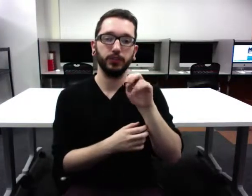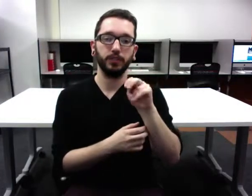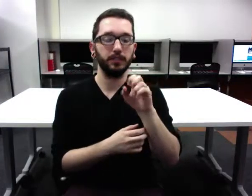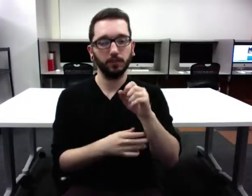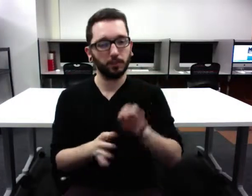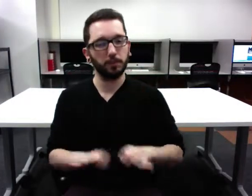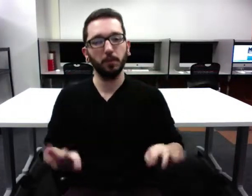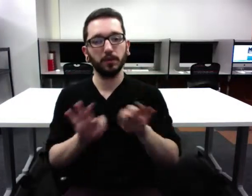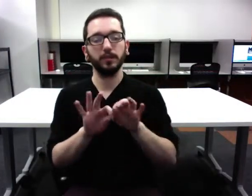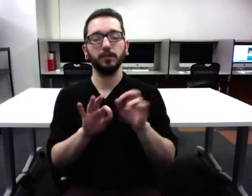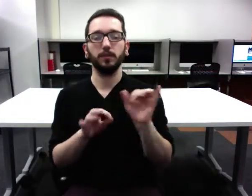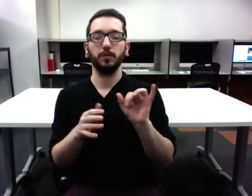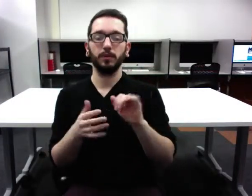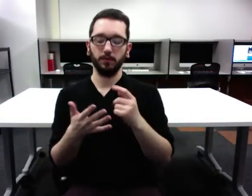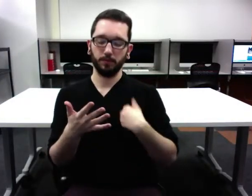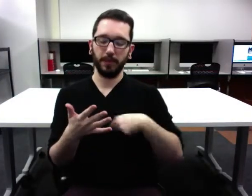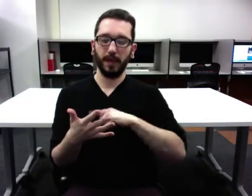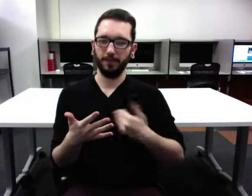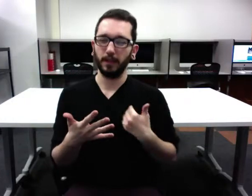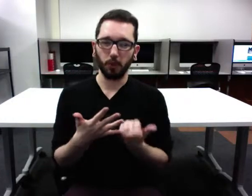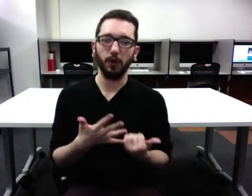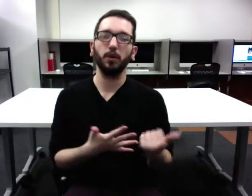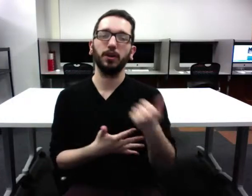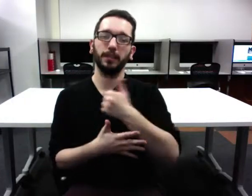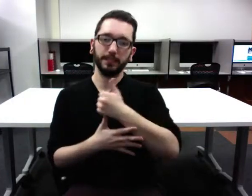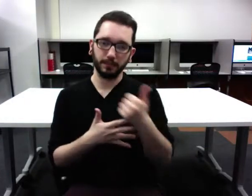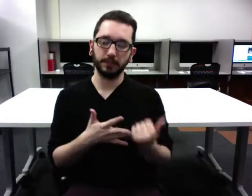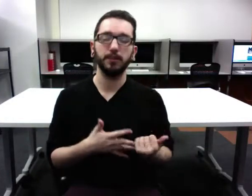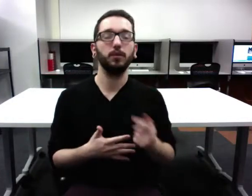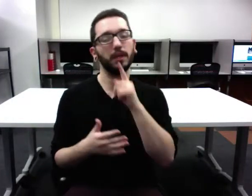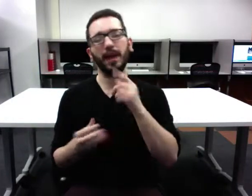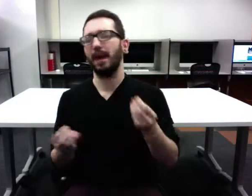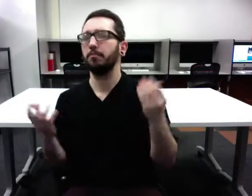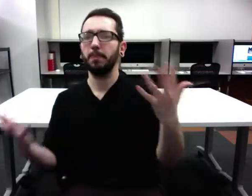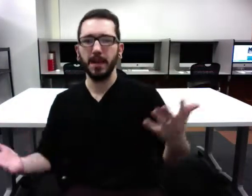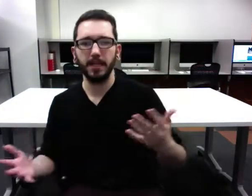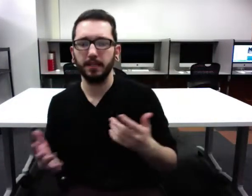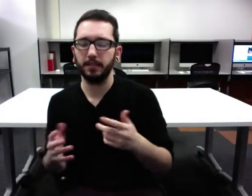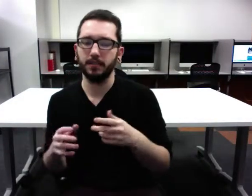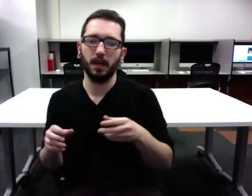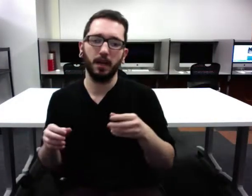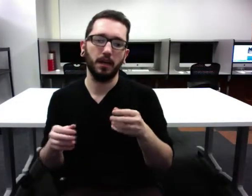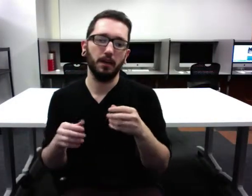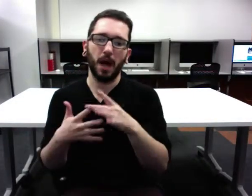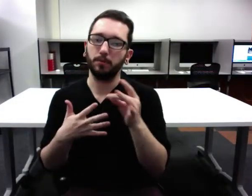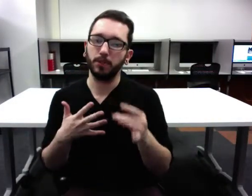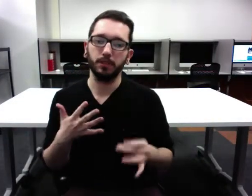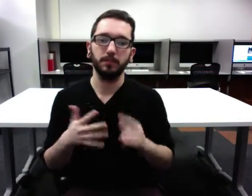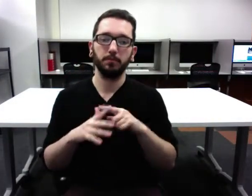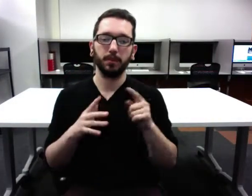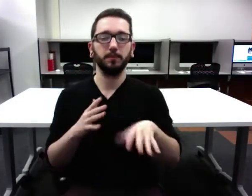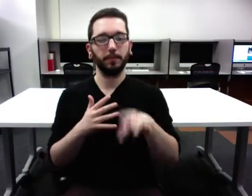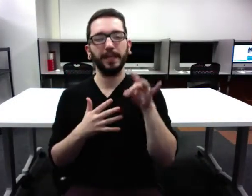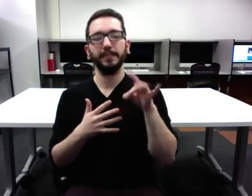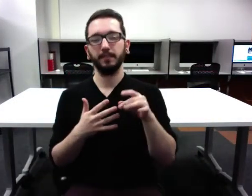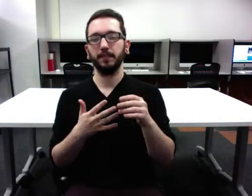pick what we should focus on among all the possibilities that we could study. And now what I'll do is give you just a